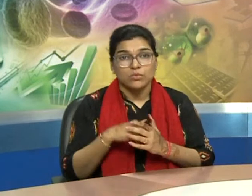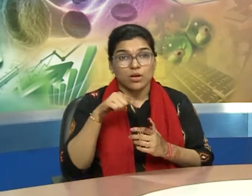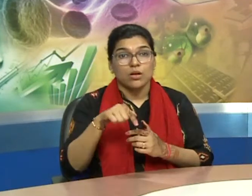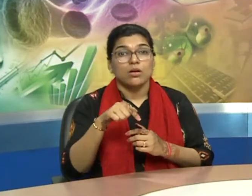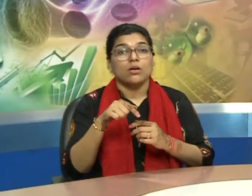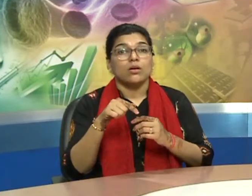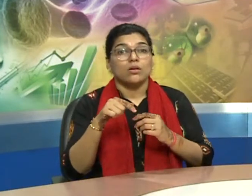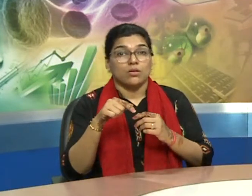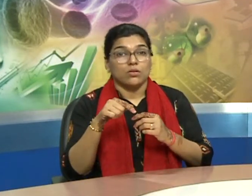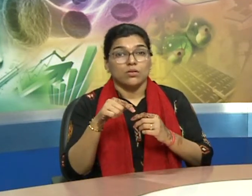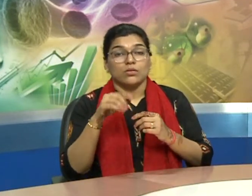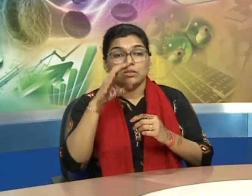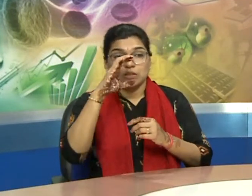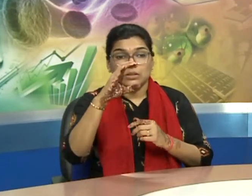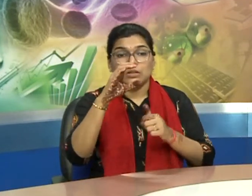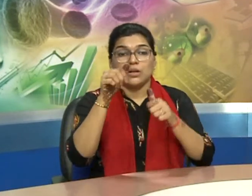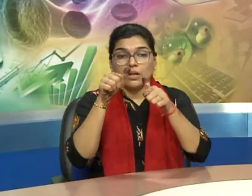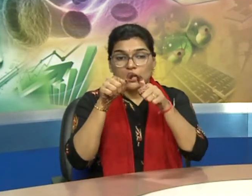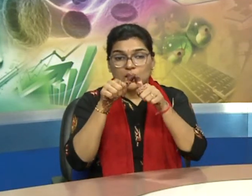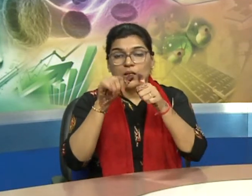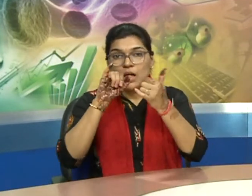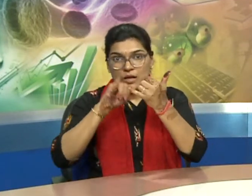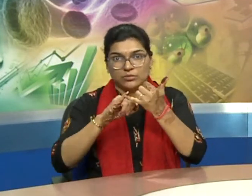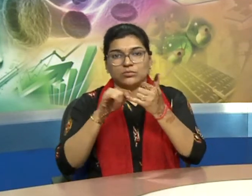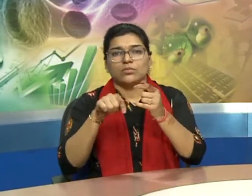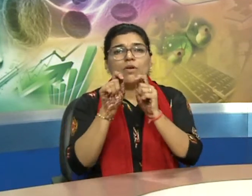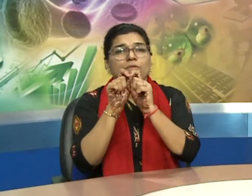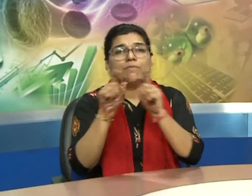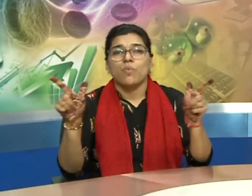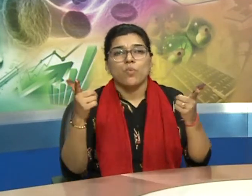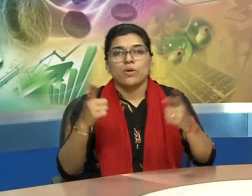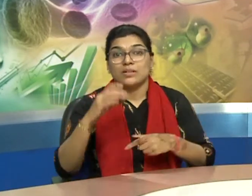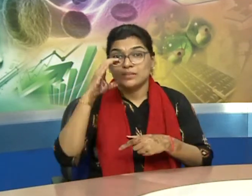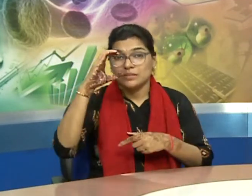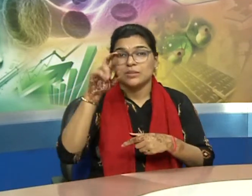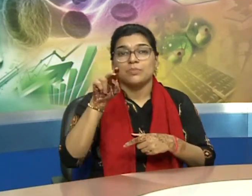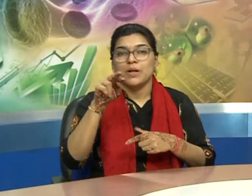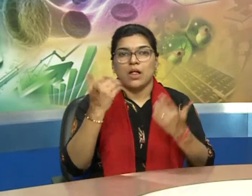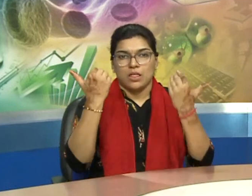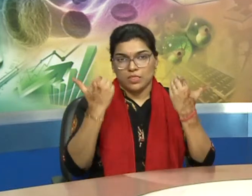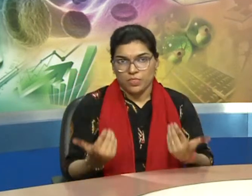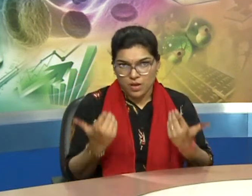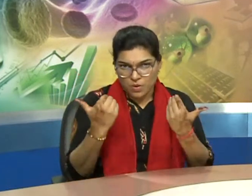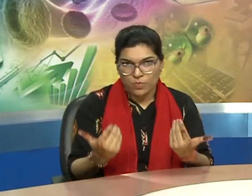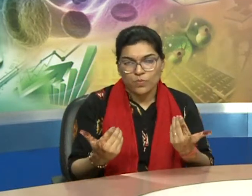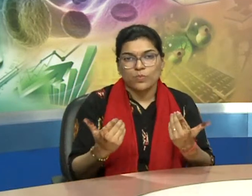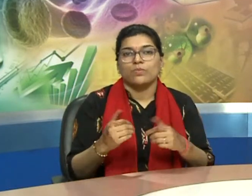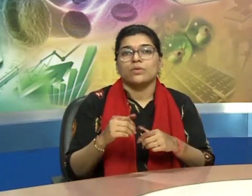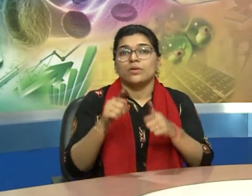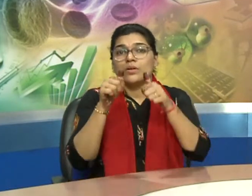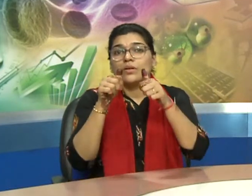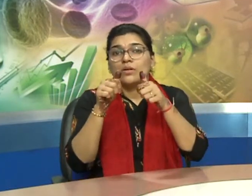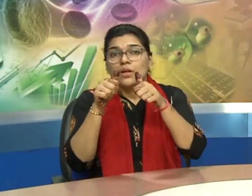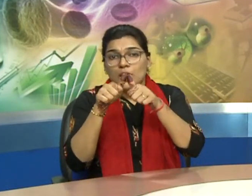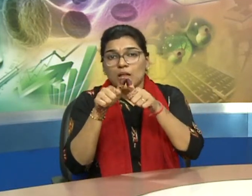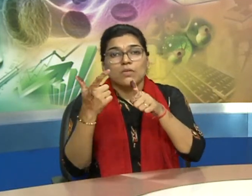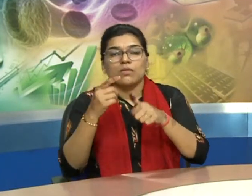The fifth service of university library is CAS, CAS, CAS. CAS means